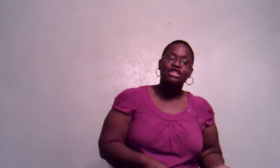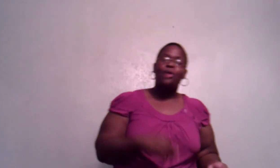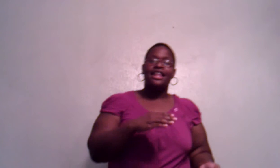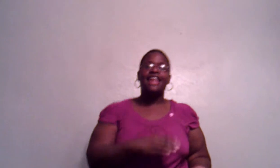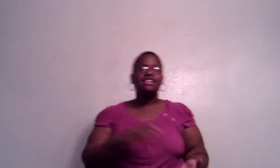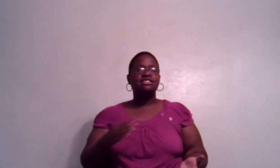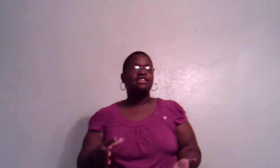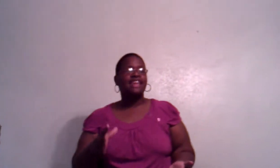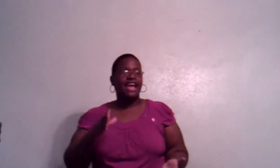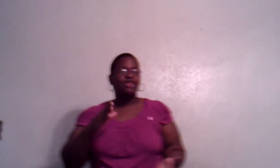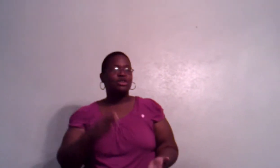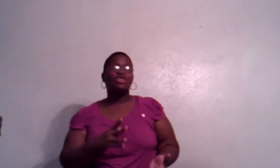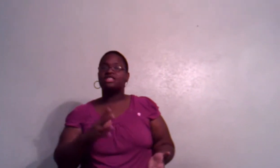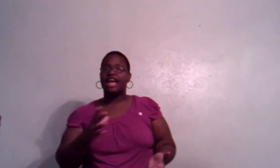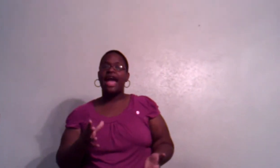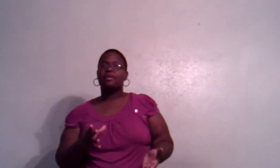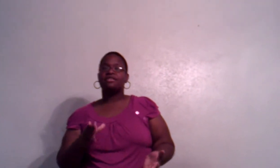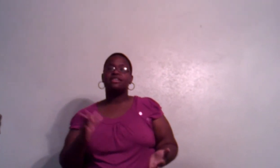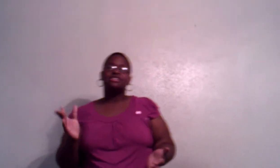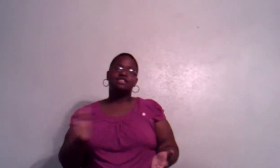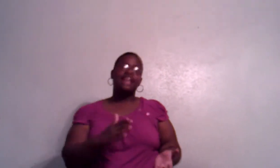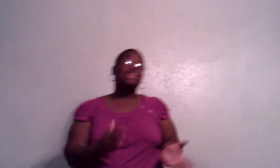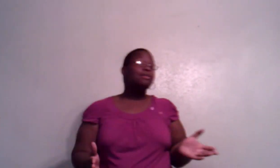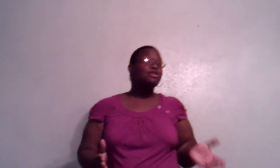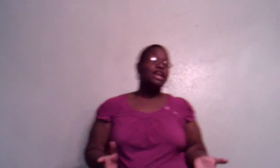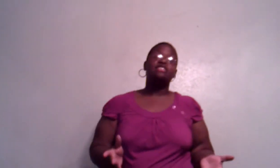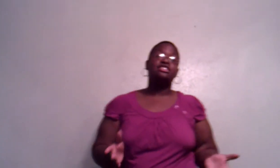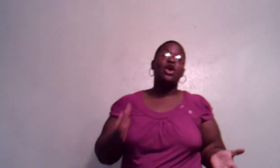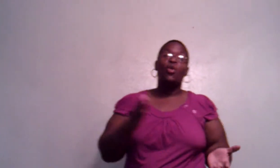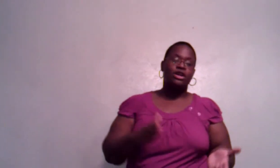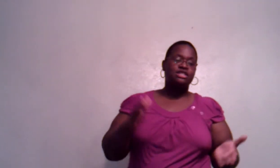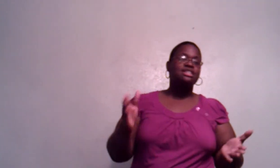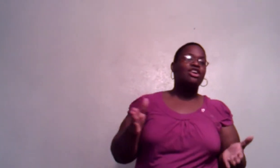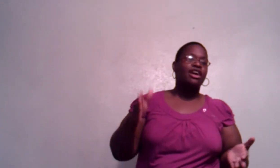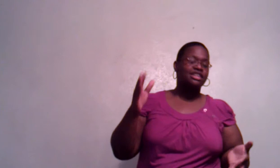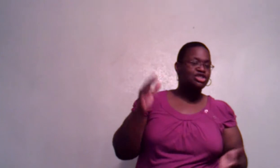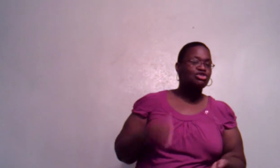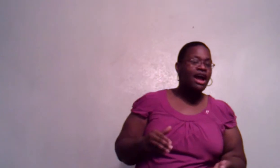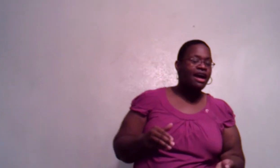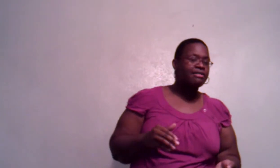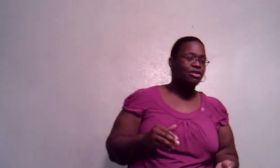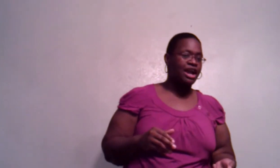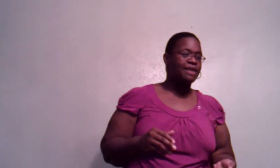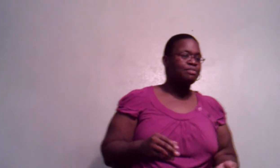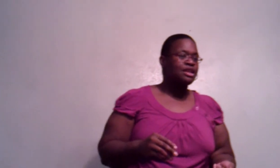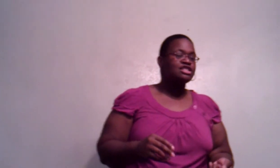So let's look at what's going to happen to that chemical energy once we start to drive, right?